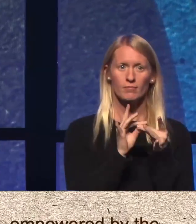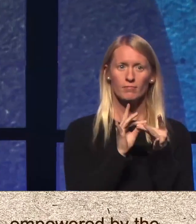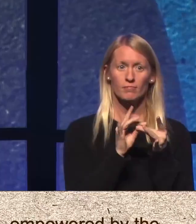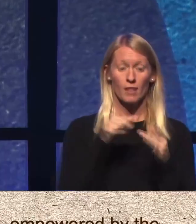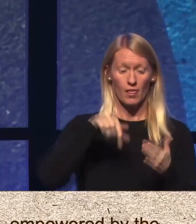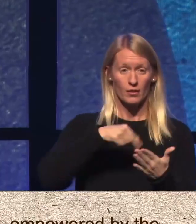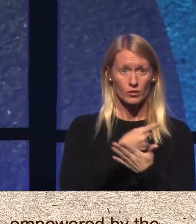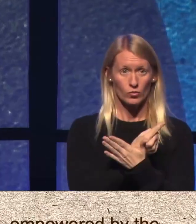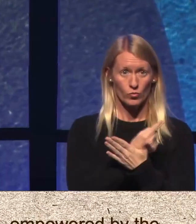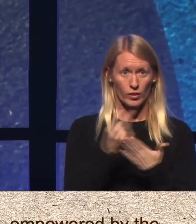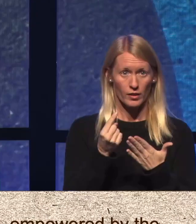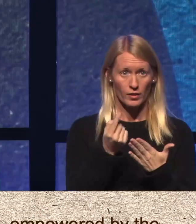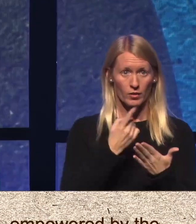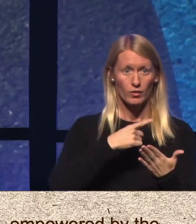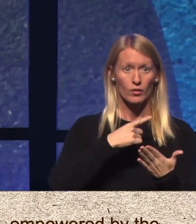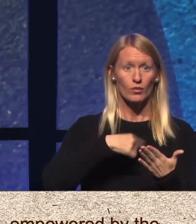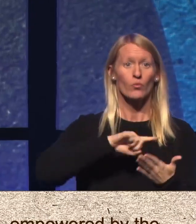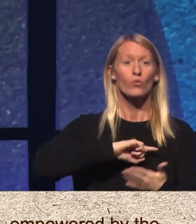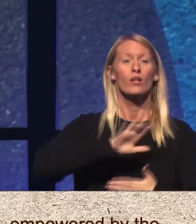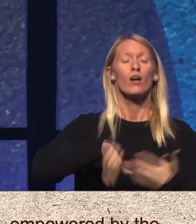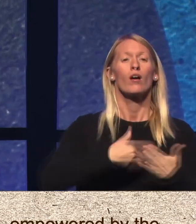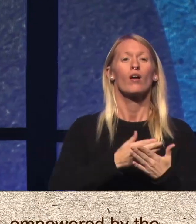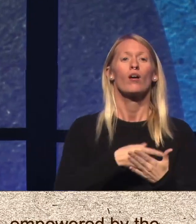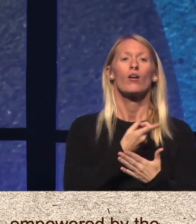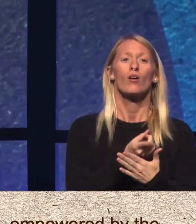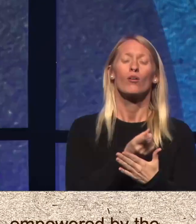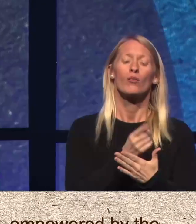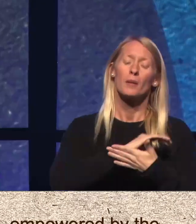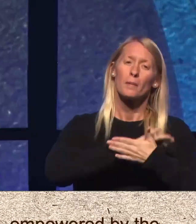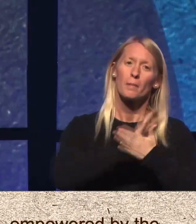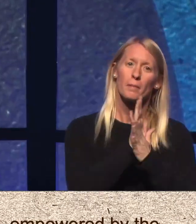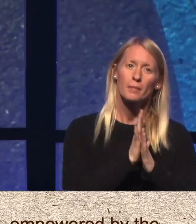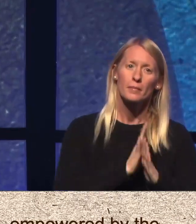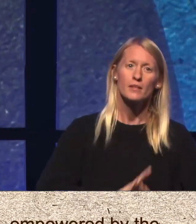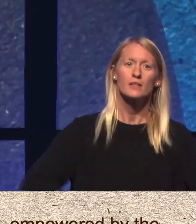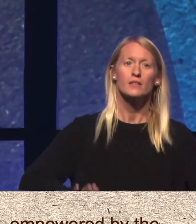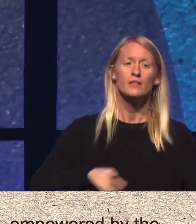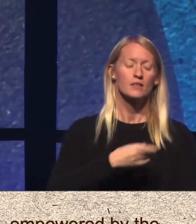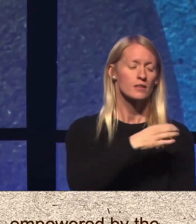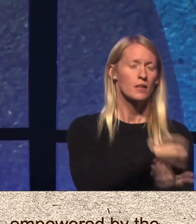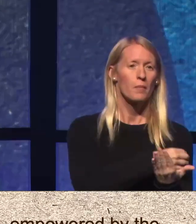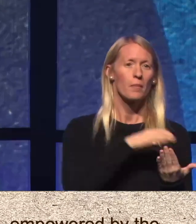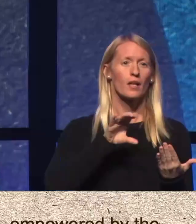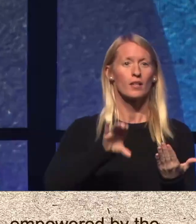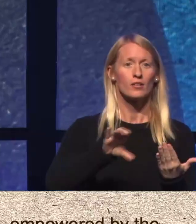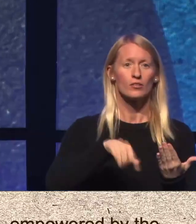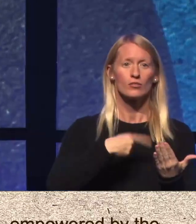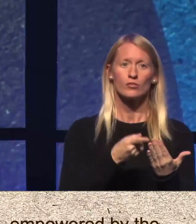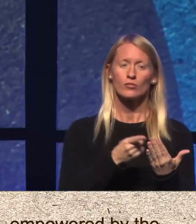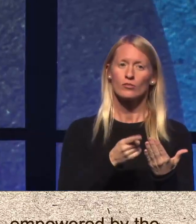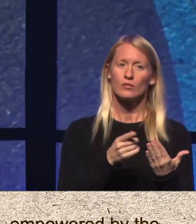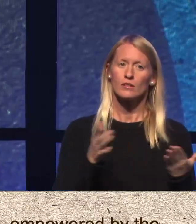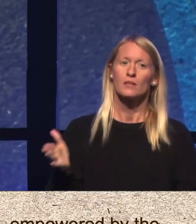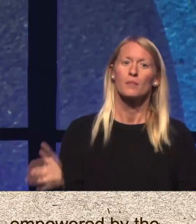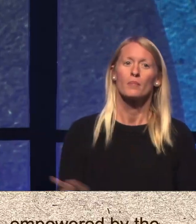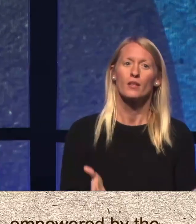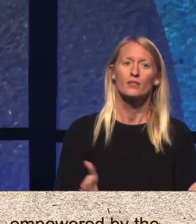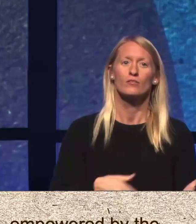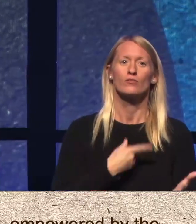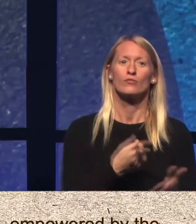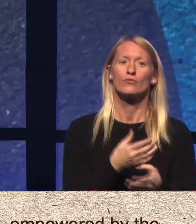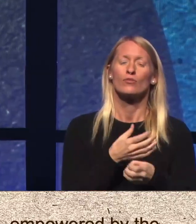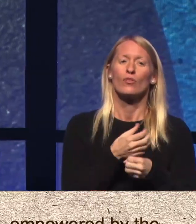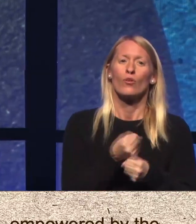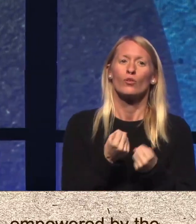week, may we all create peace, empowered by the love that sustains and holds all living